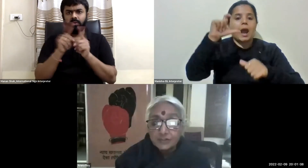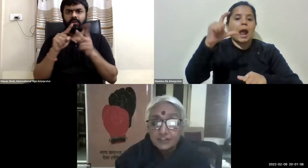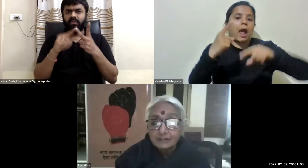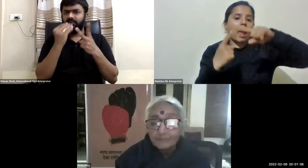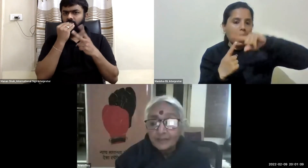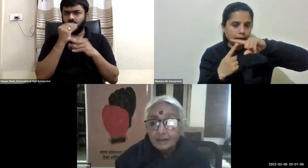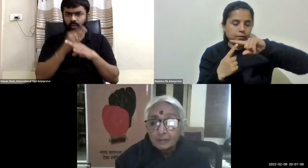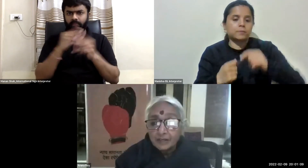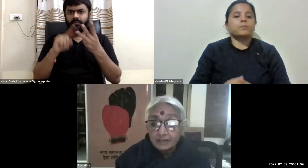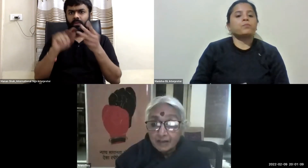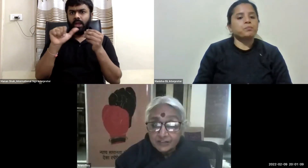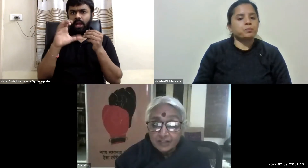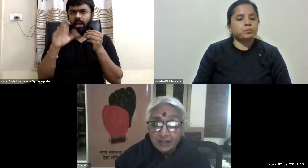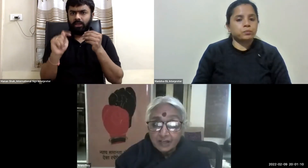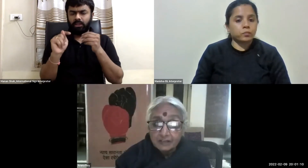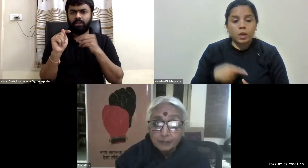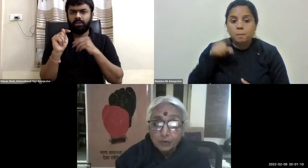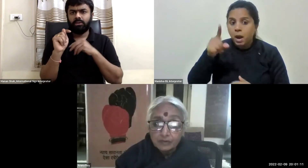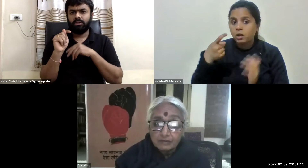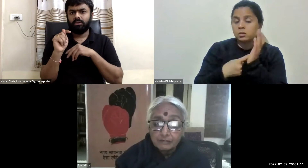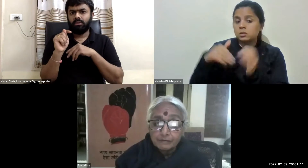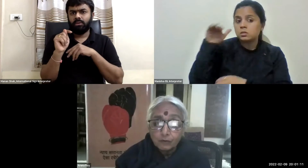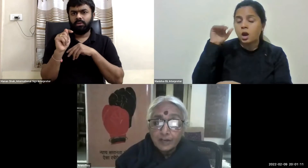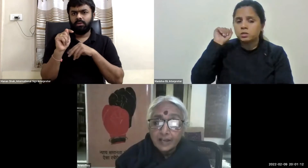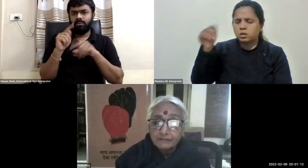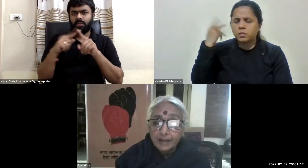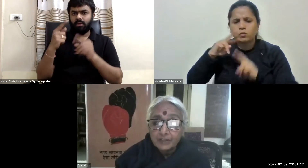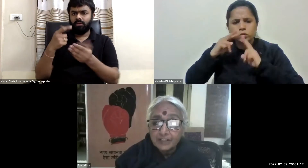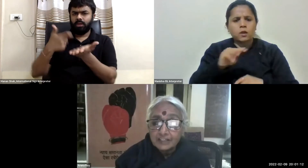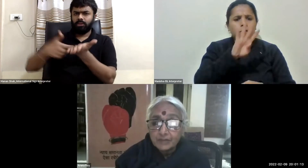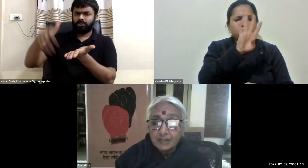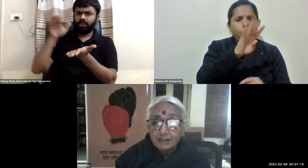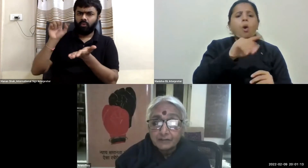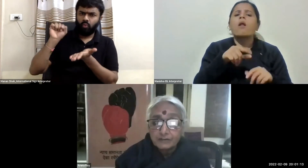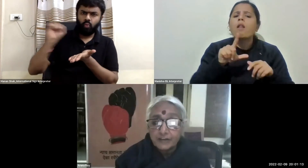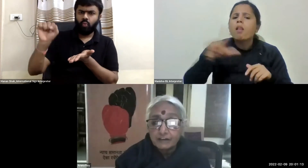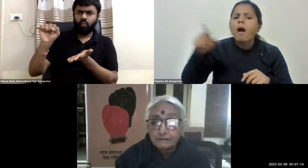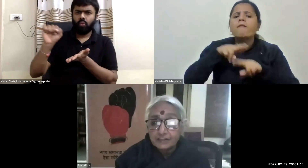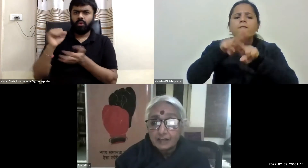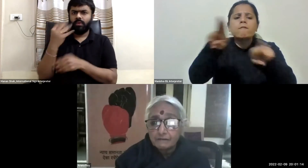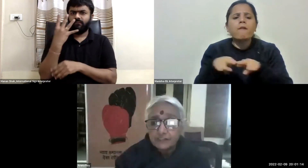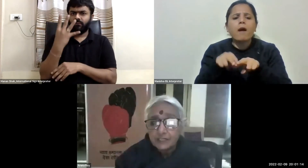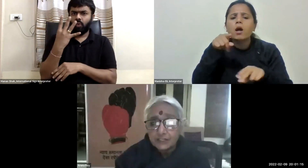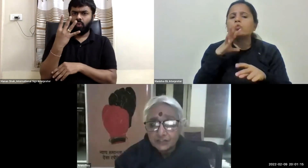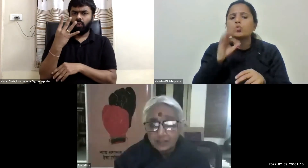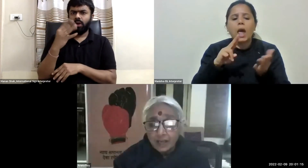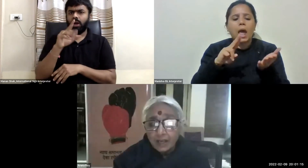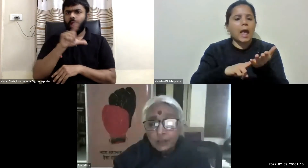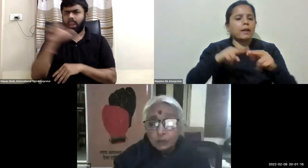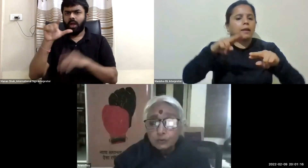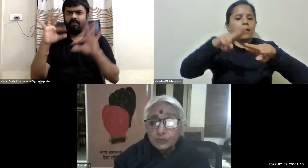security pensioners. But in Rajasthan, a reported 4 lakh families have been left out of the NFSA